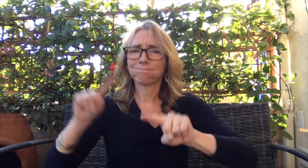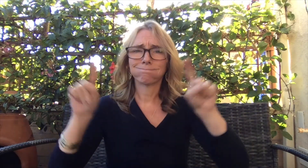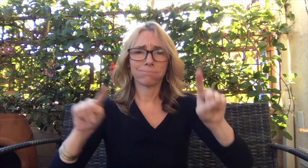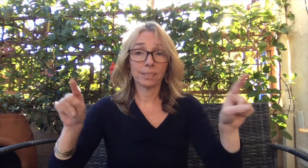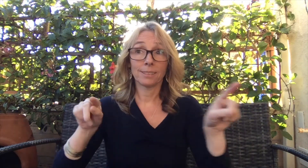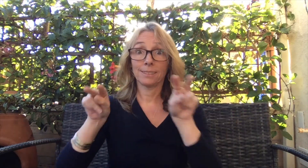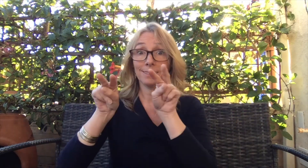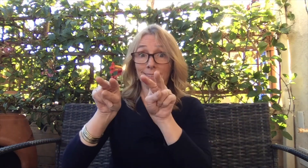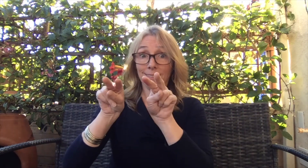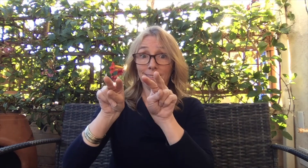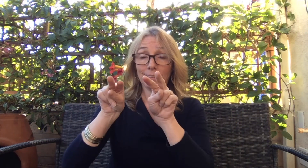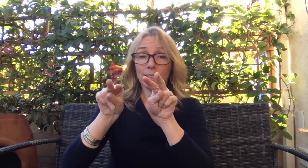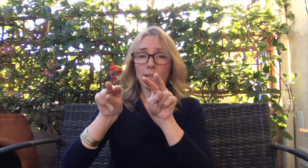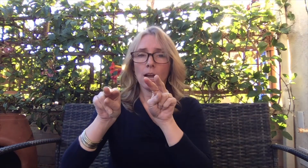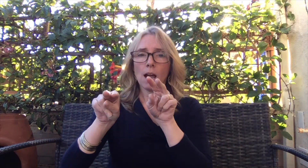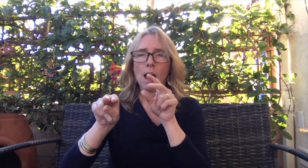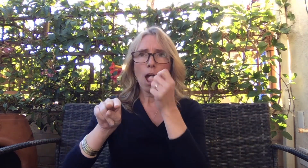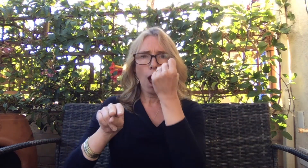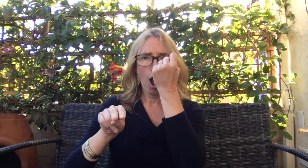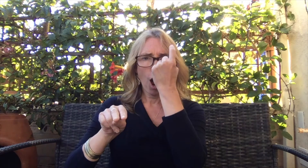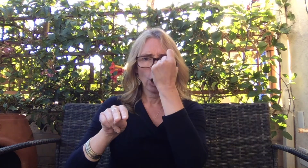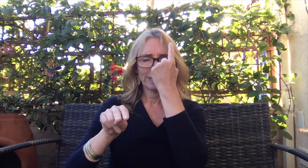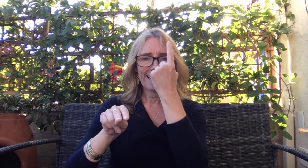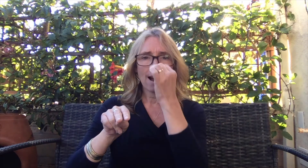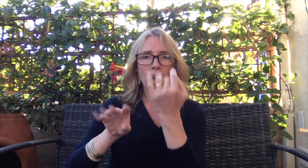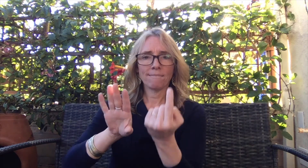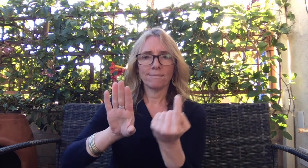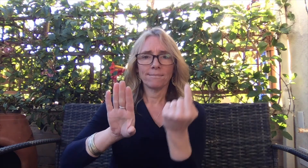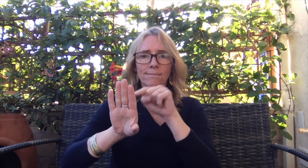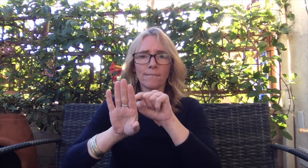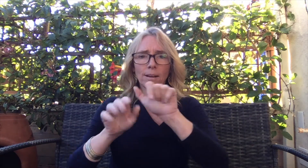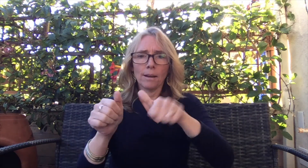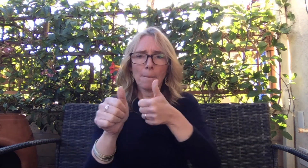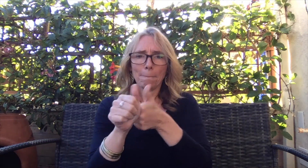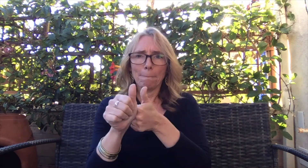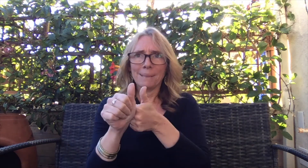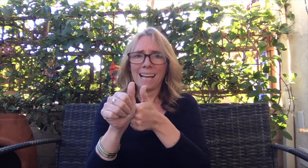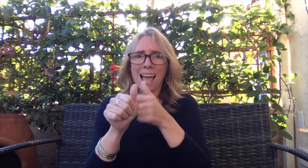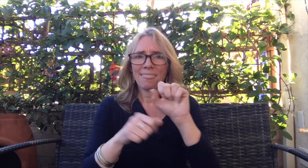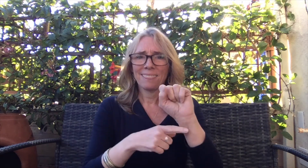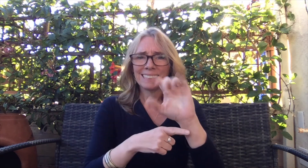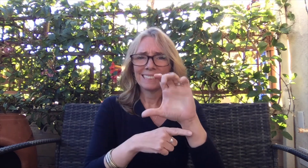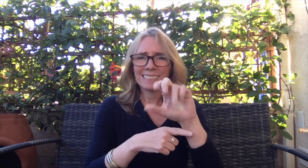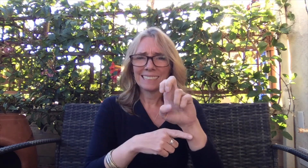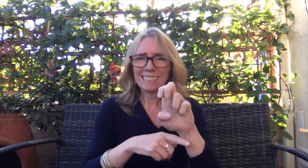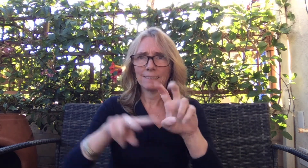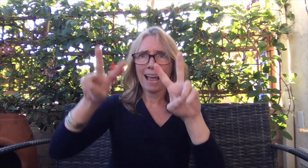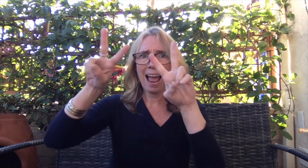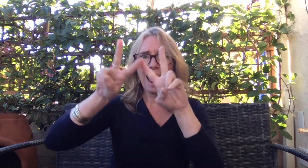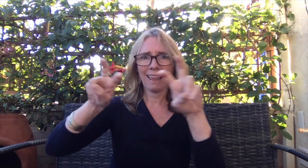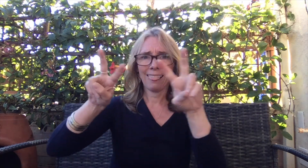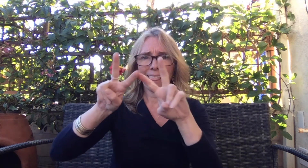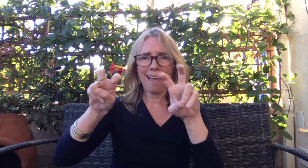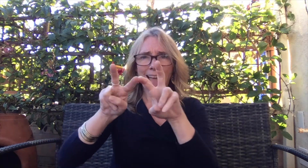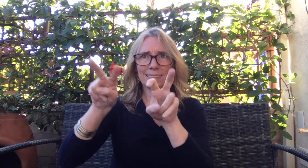cartoon. If you are watching this program, having that understanding of what's